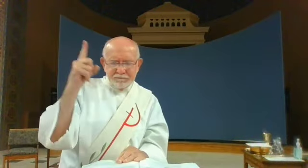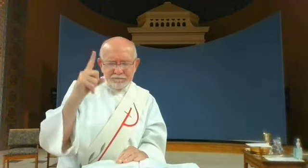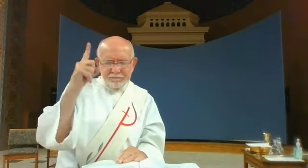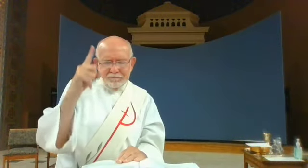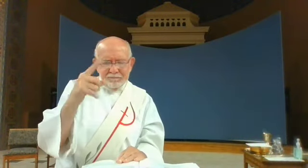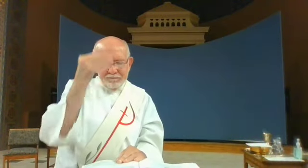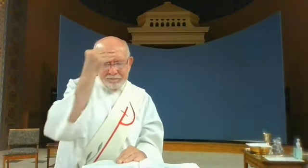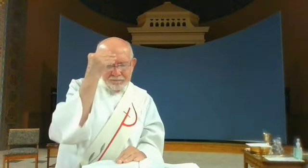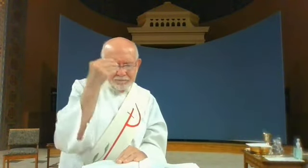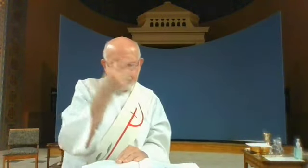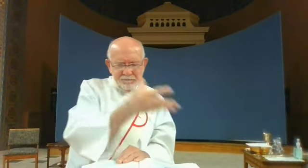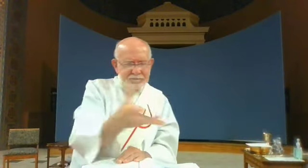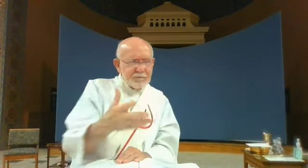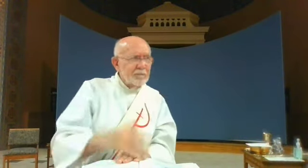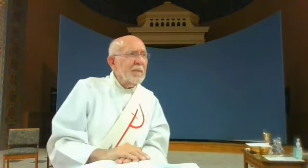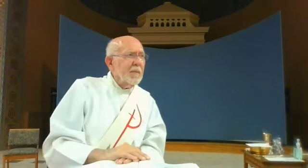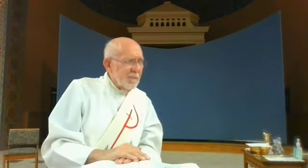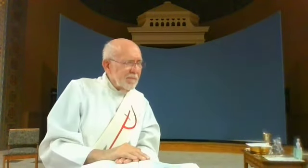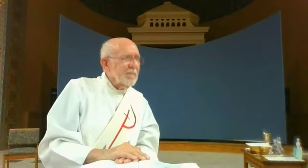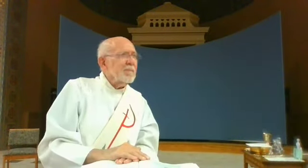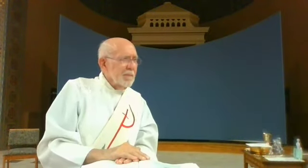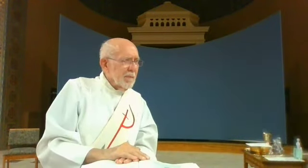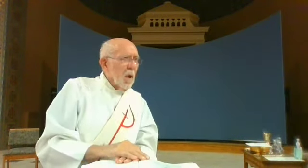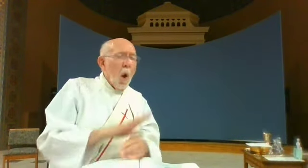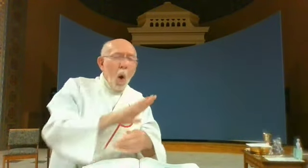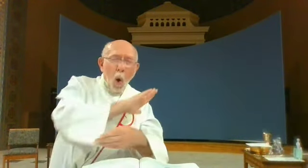Then Jesus approached and said to them,